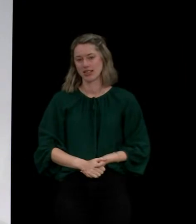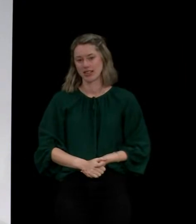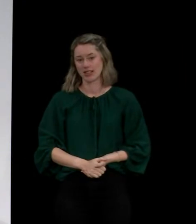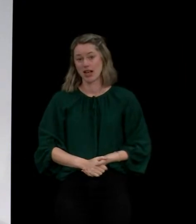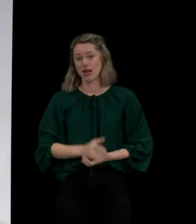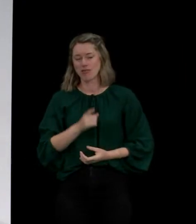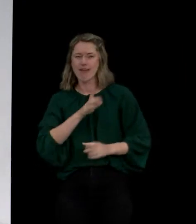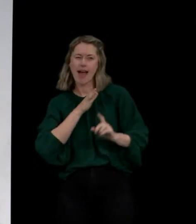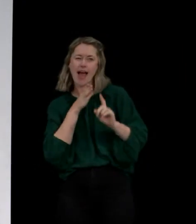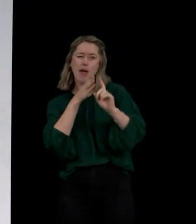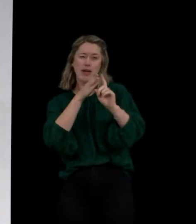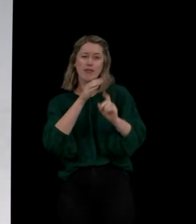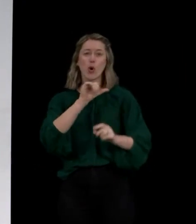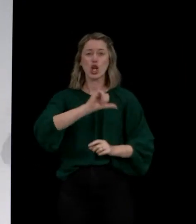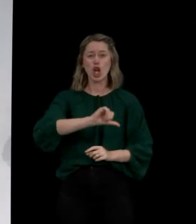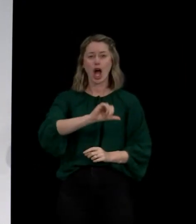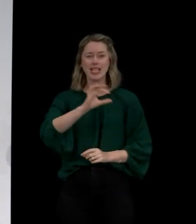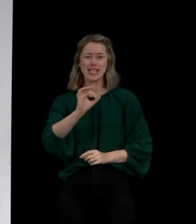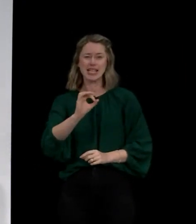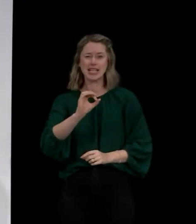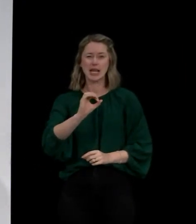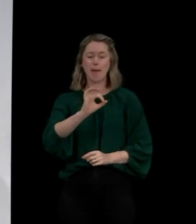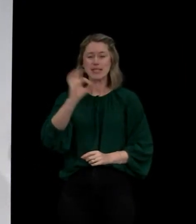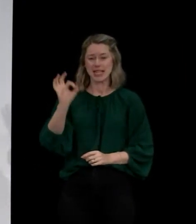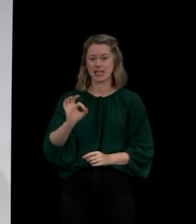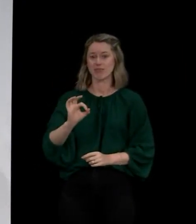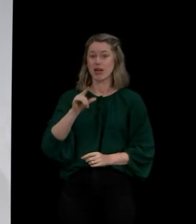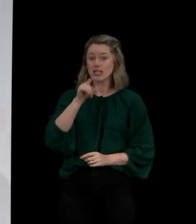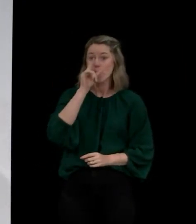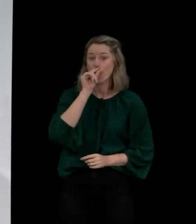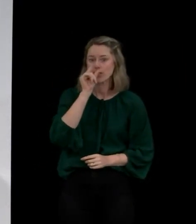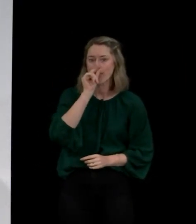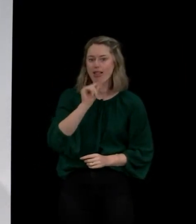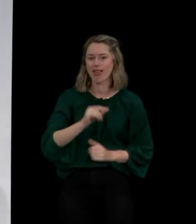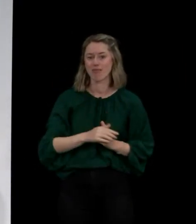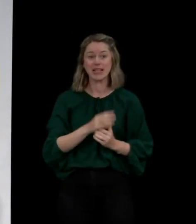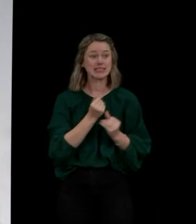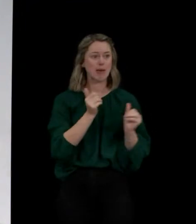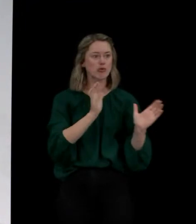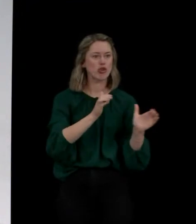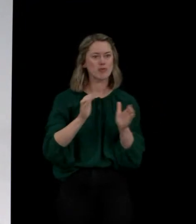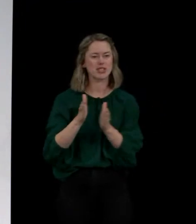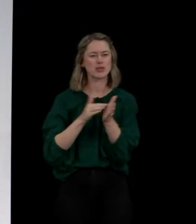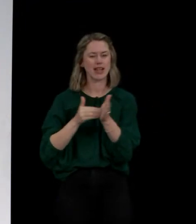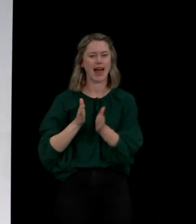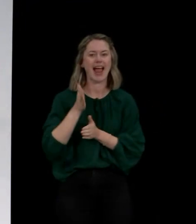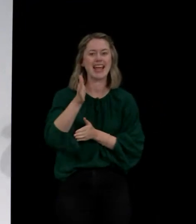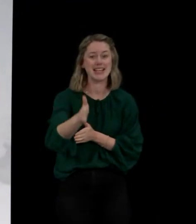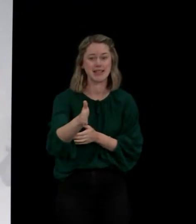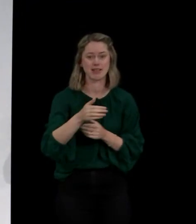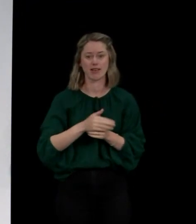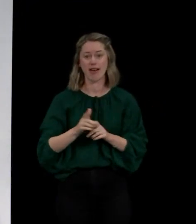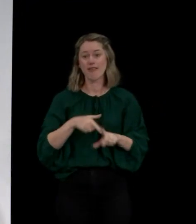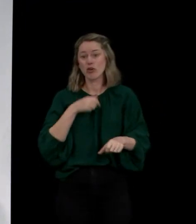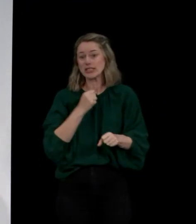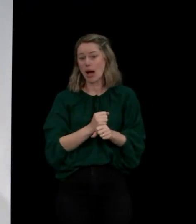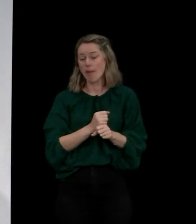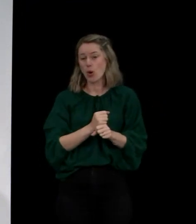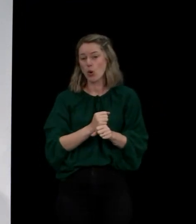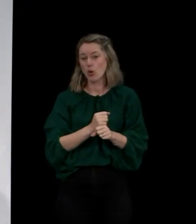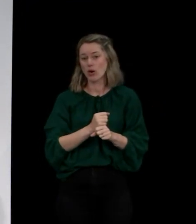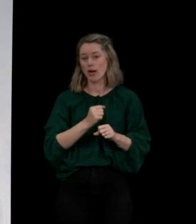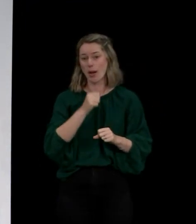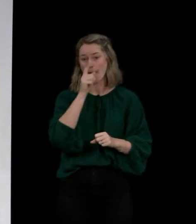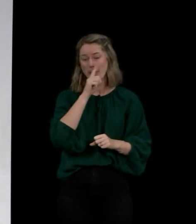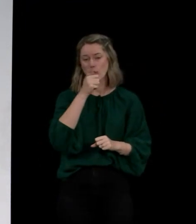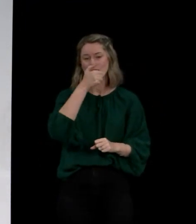achieving 90% is possible. Groups within New Zealand are already showing us this. Nationally, 92% of our